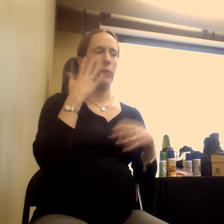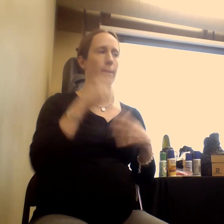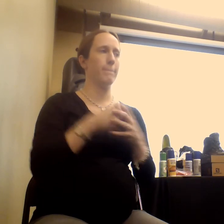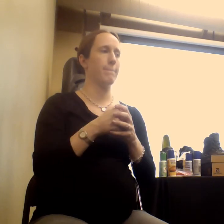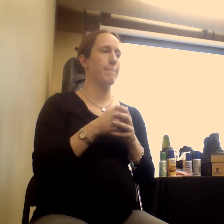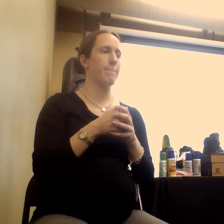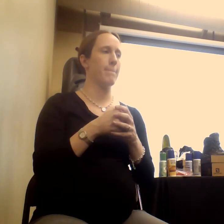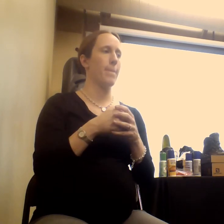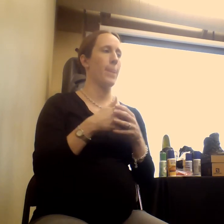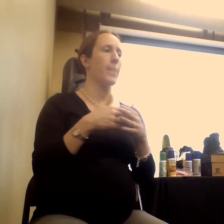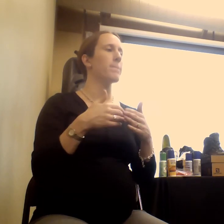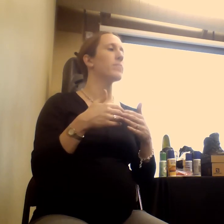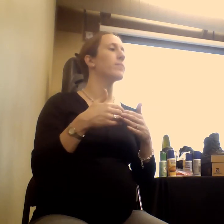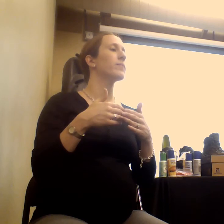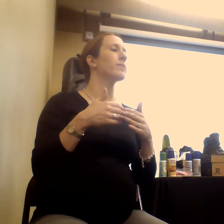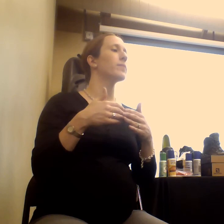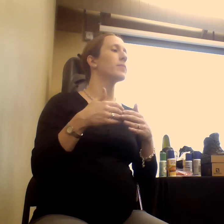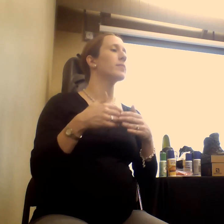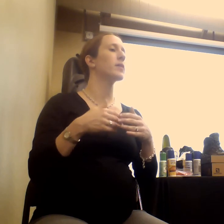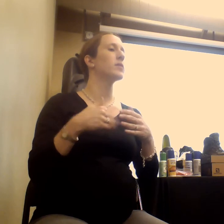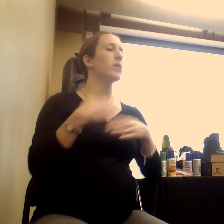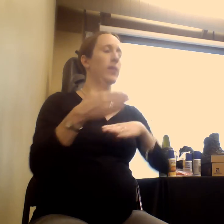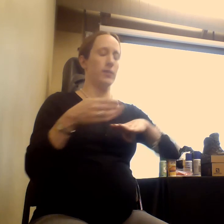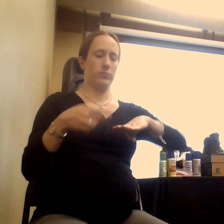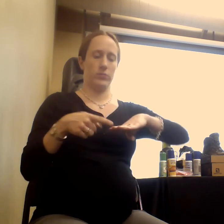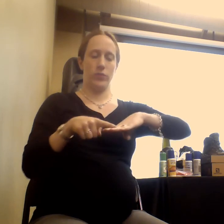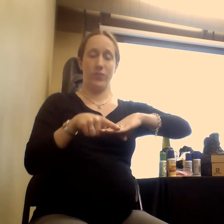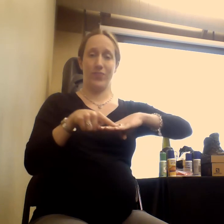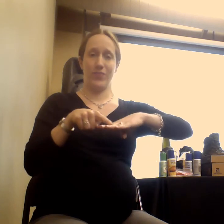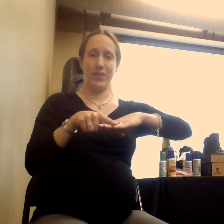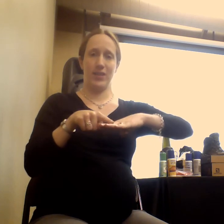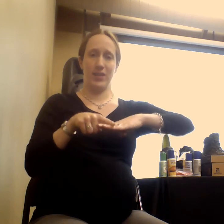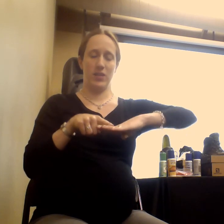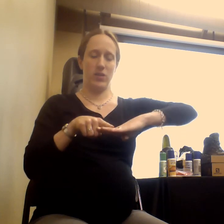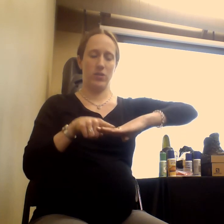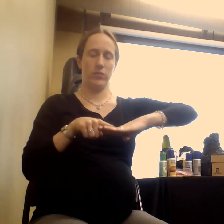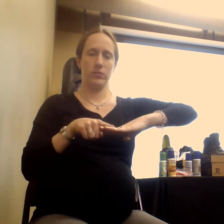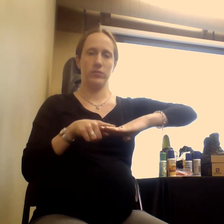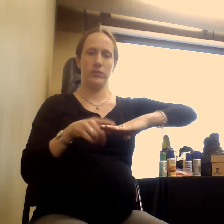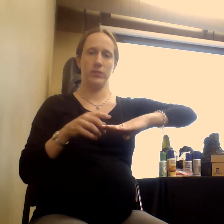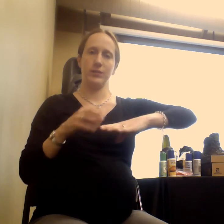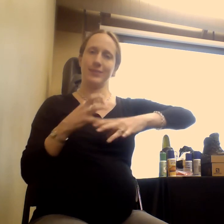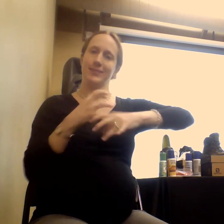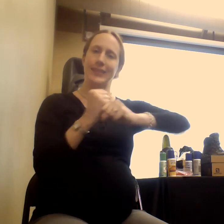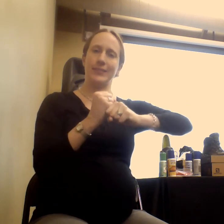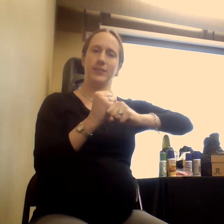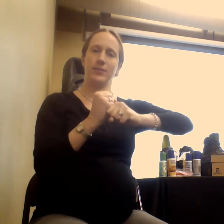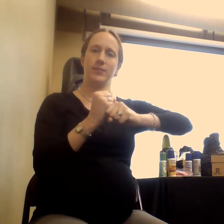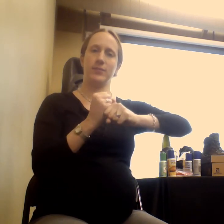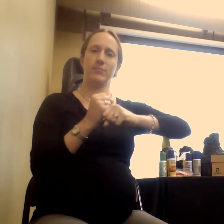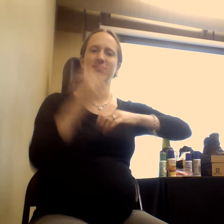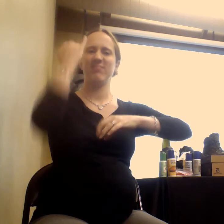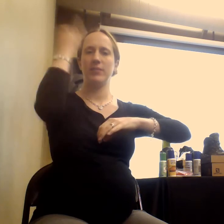up, right? Tighten up all of this so it's guitar tight. You do that here too.